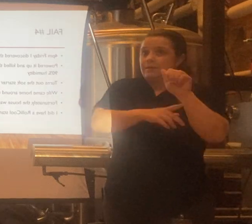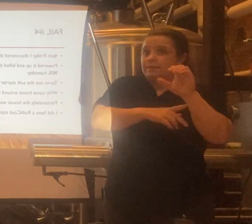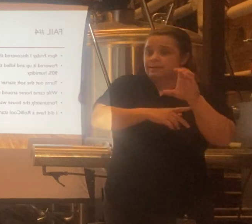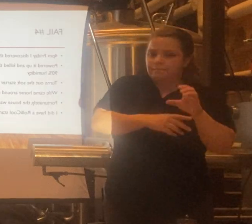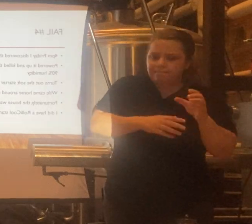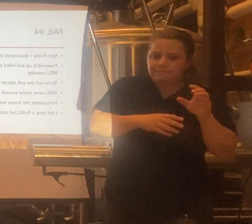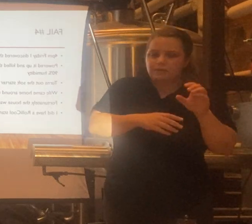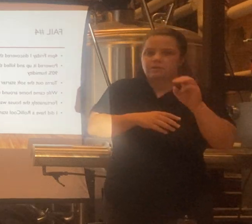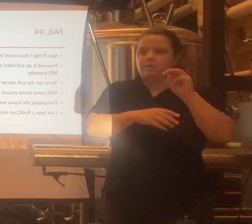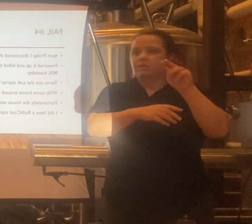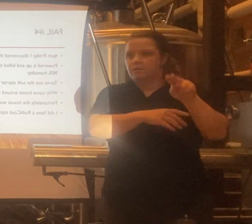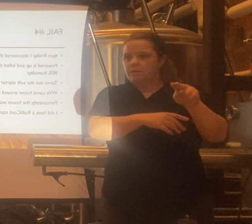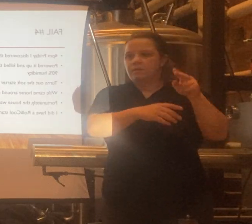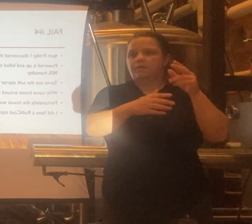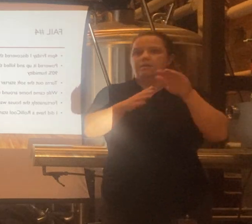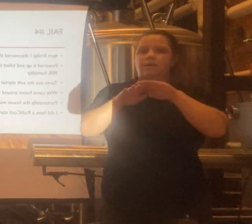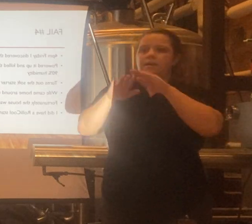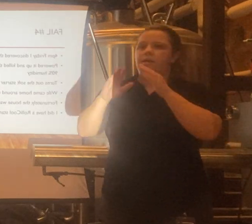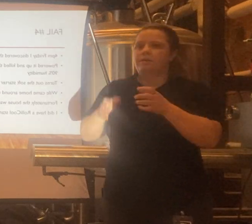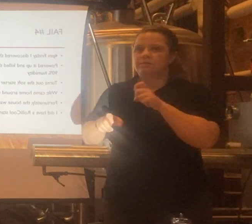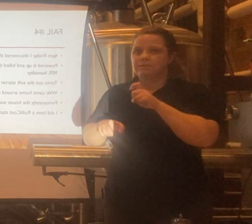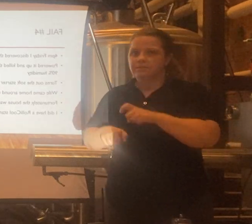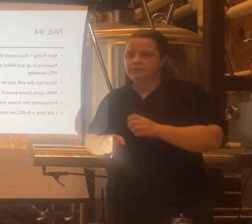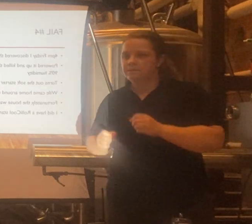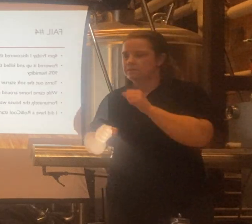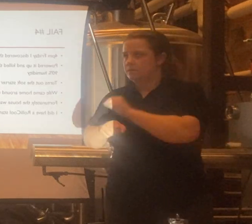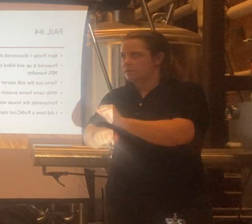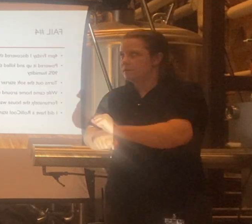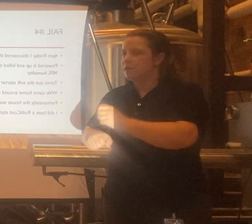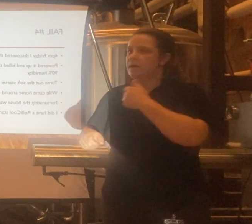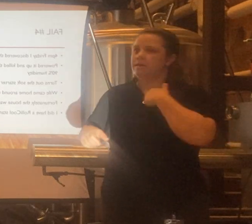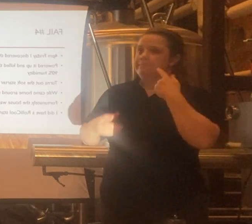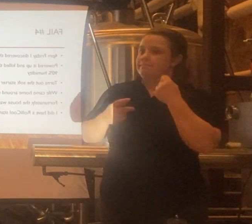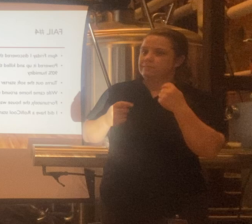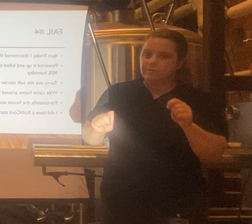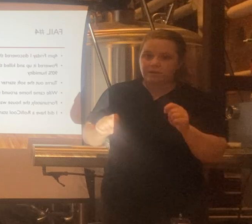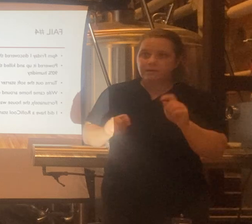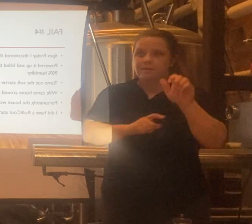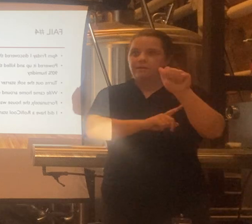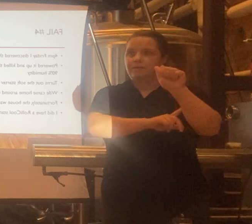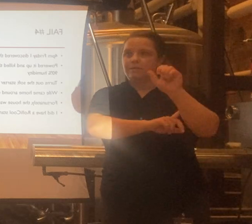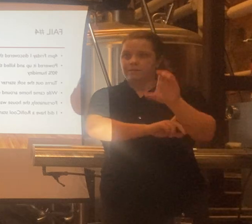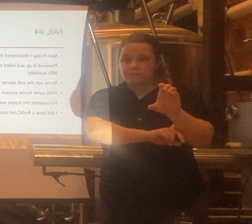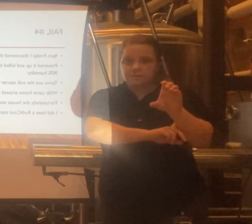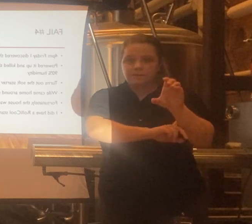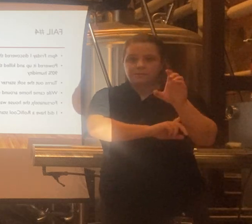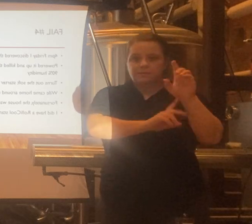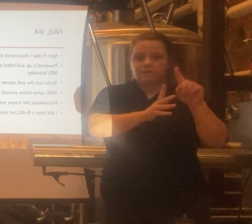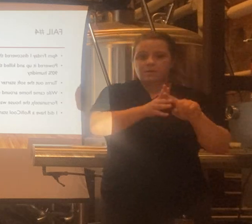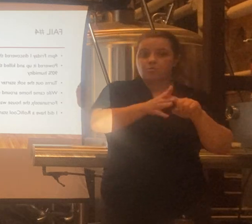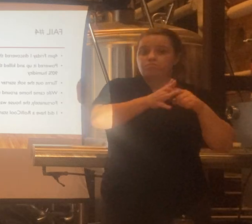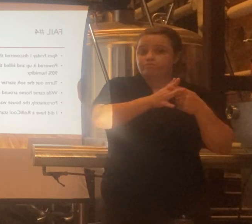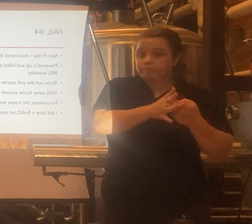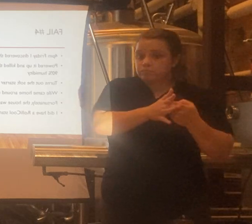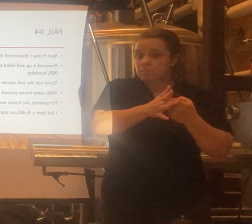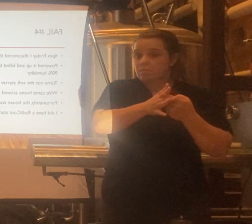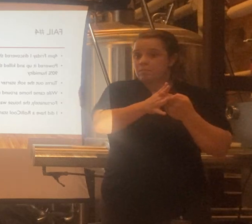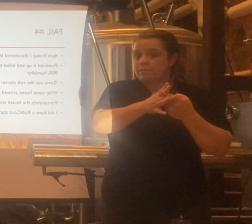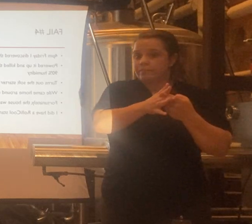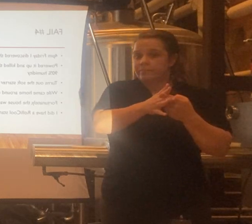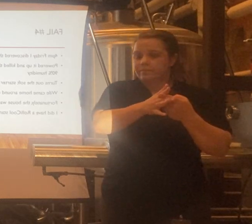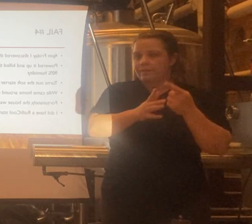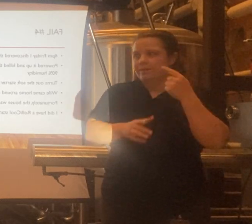there's no power and I can't run it without. I tried it. I turned the air conditioning on and the generator just died. So this little guy right here